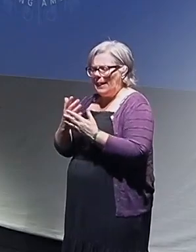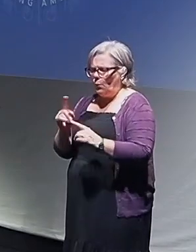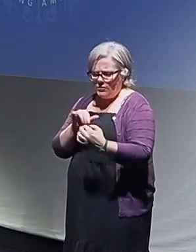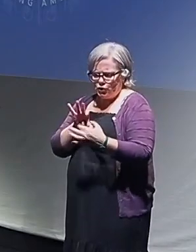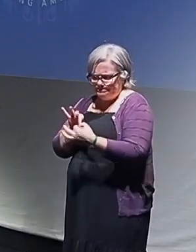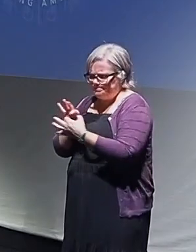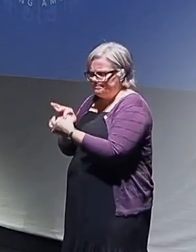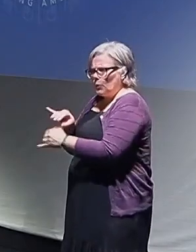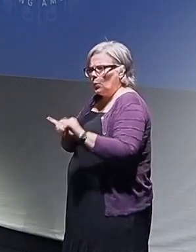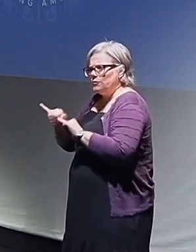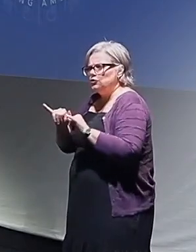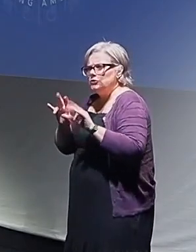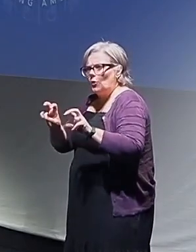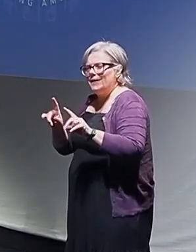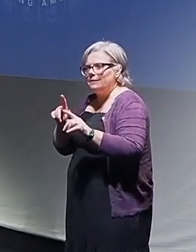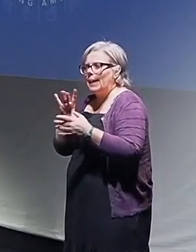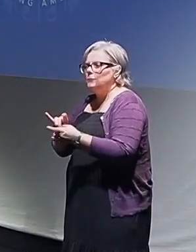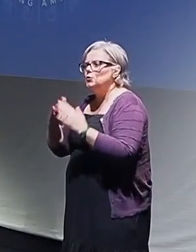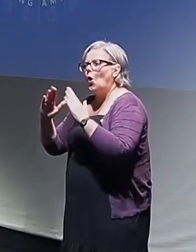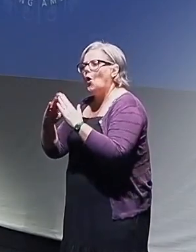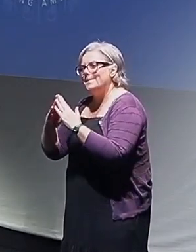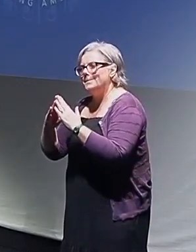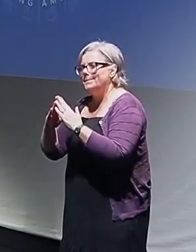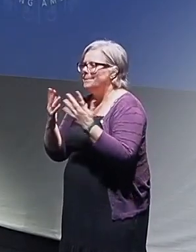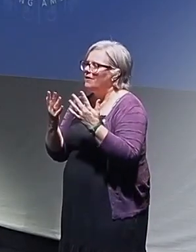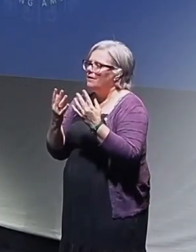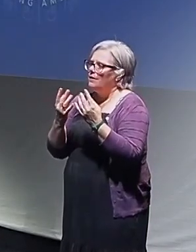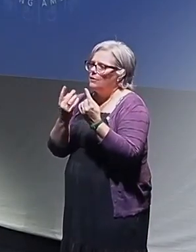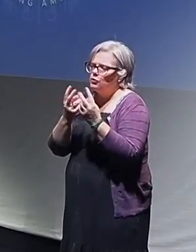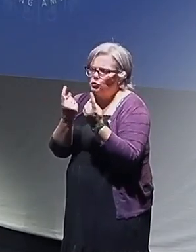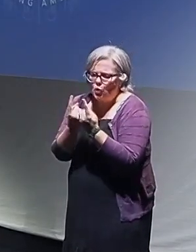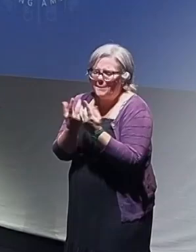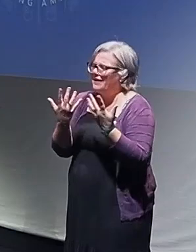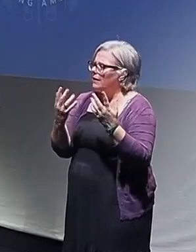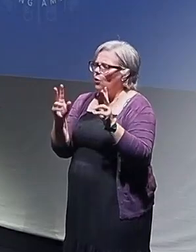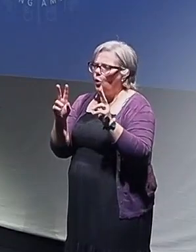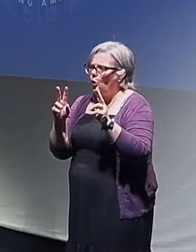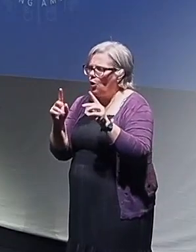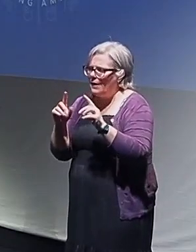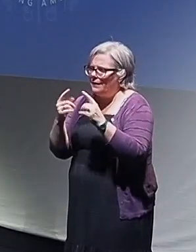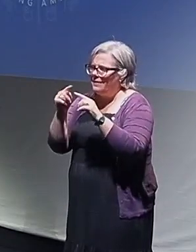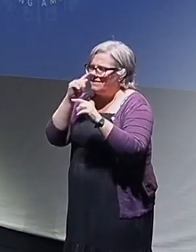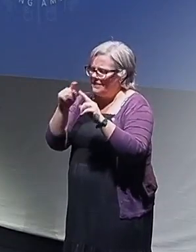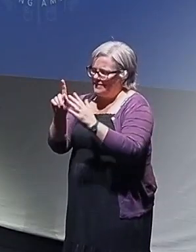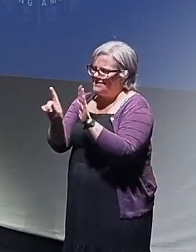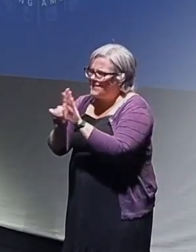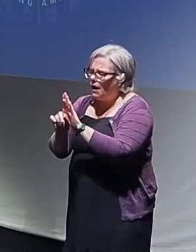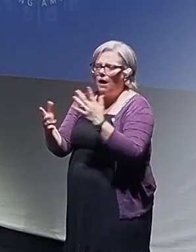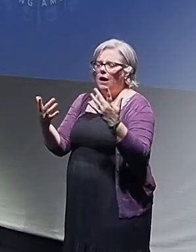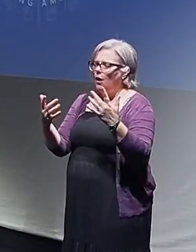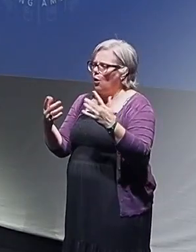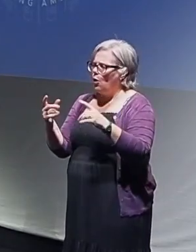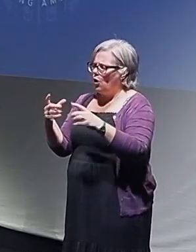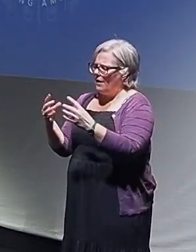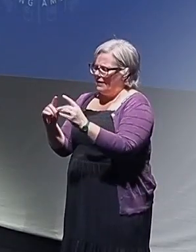domestic objects, a lot of figures within a living room or a bed,